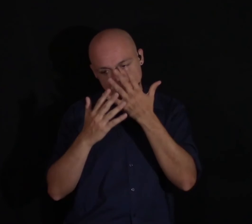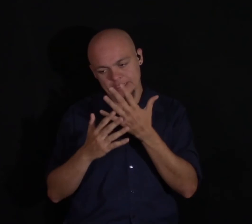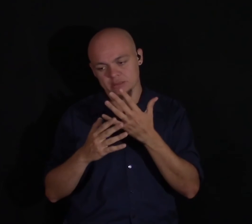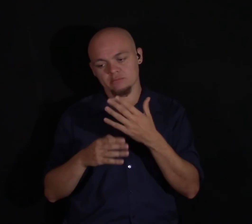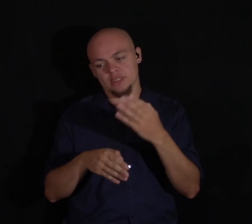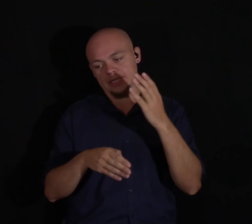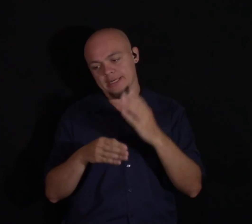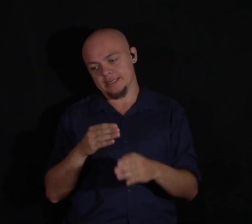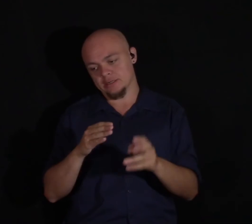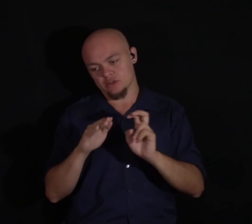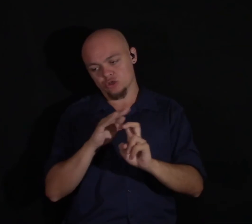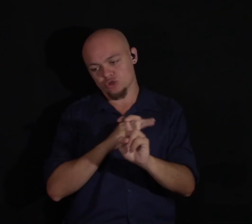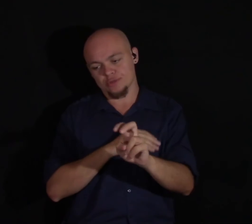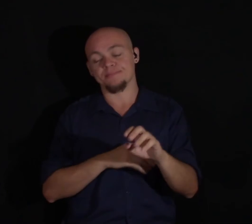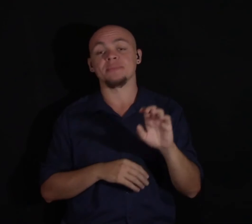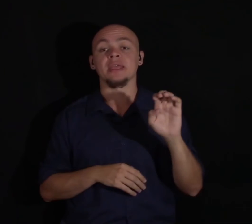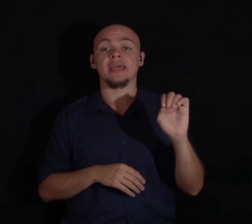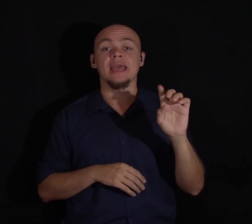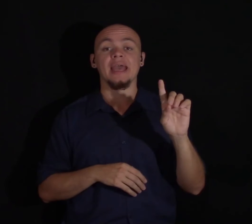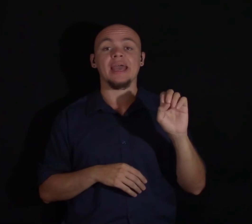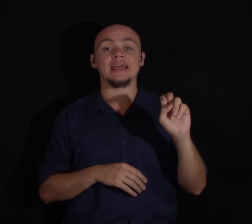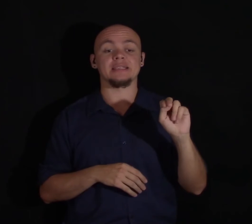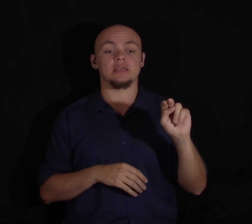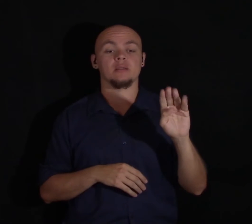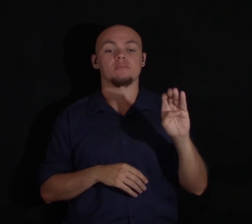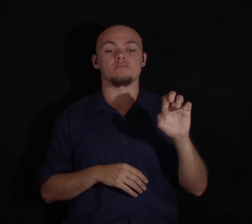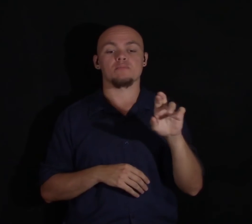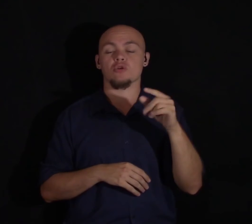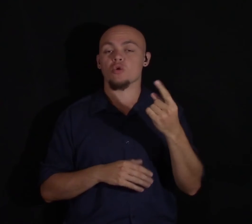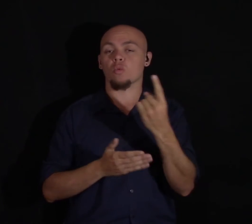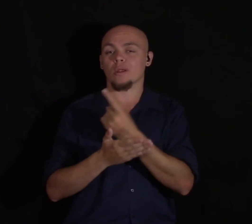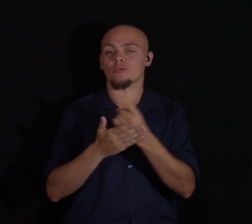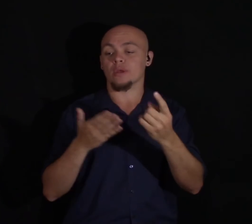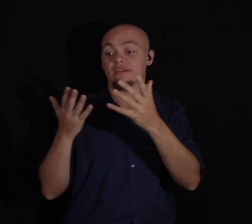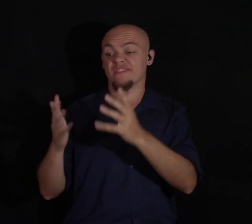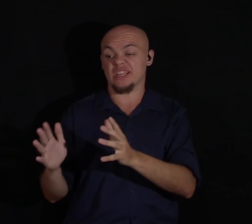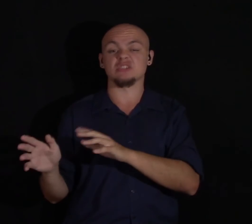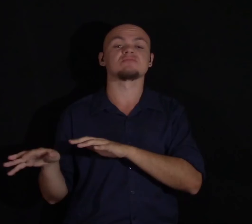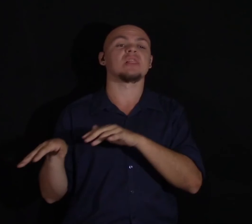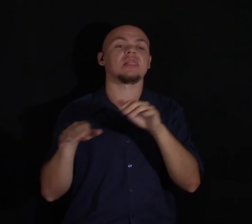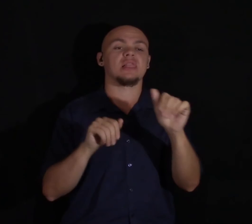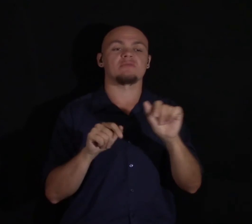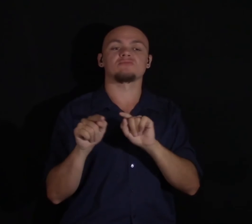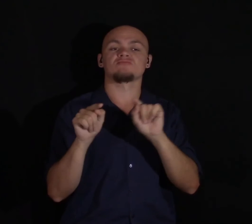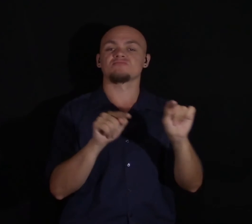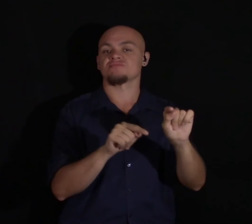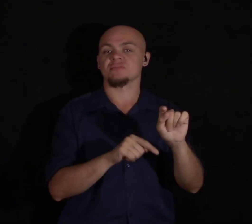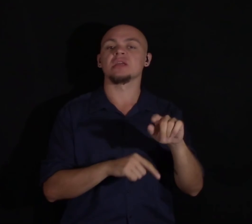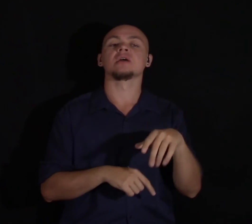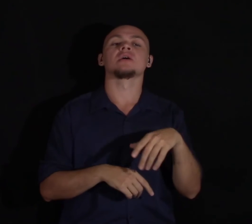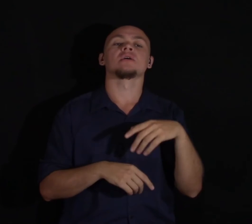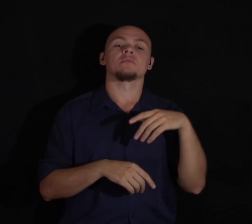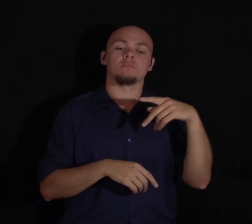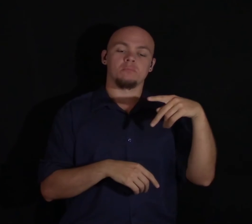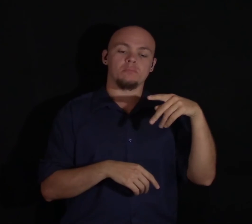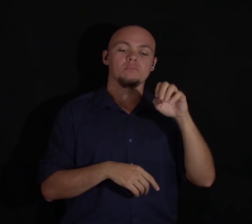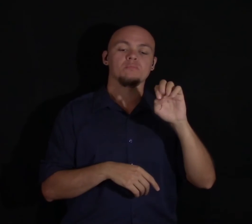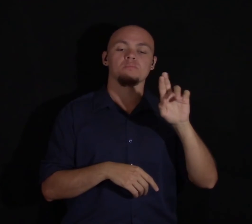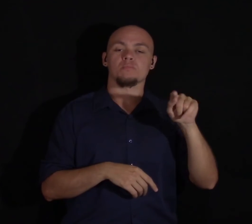left Edinburgh in a week, passing through Cupar, St. Andrews, and along the banks of the Tay to Perth, where our friend expected